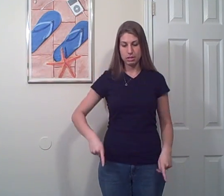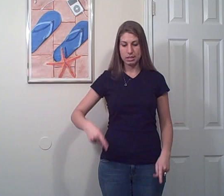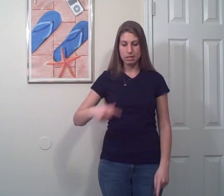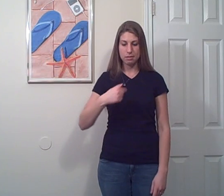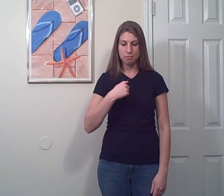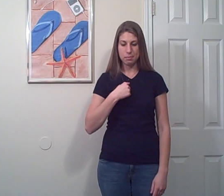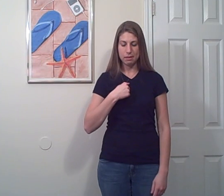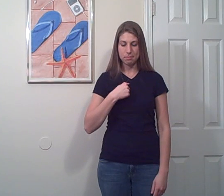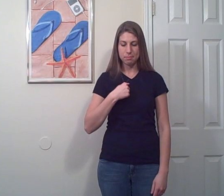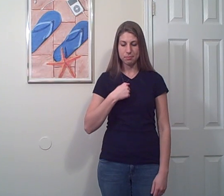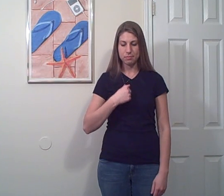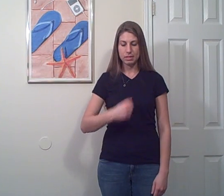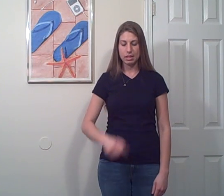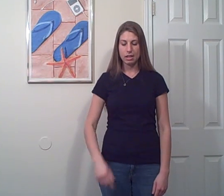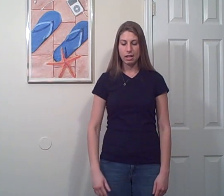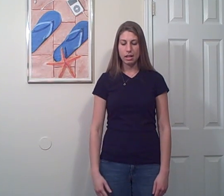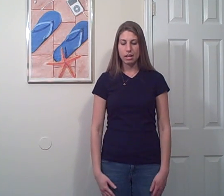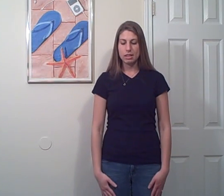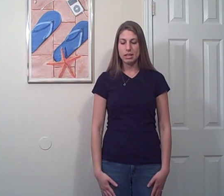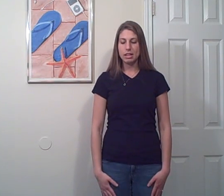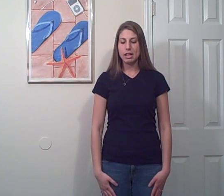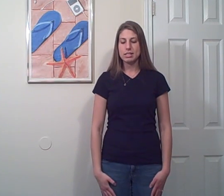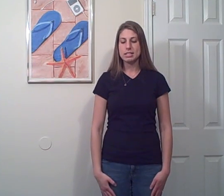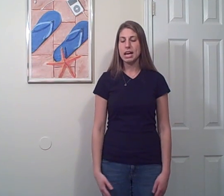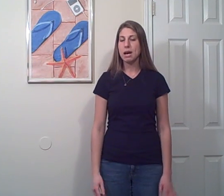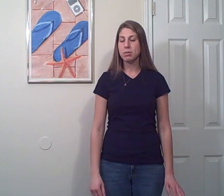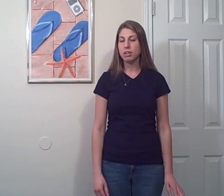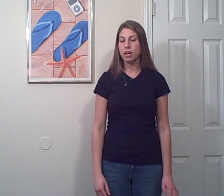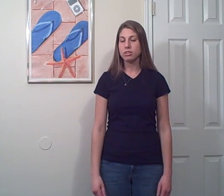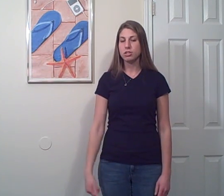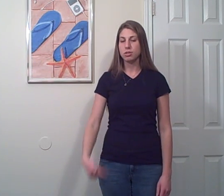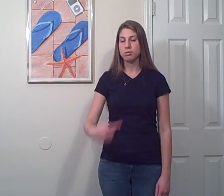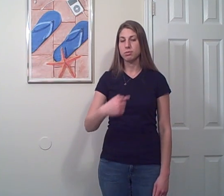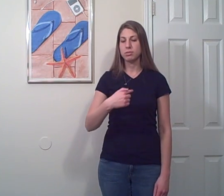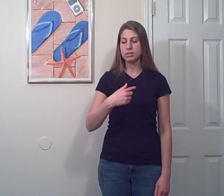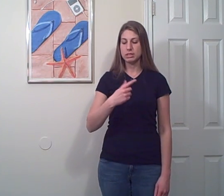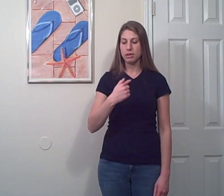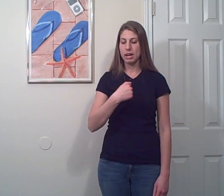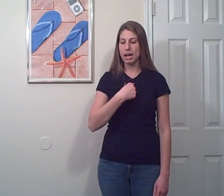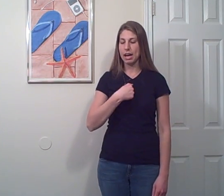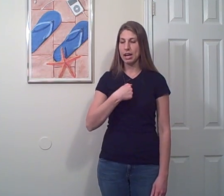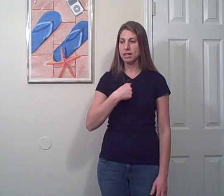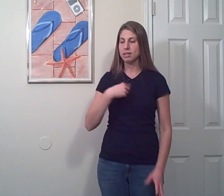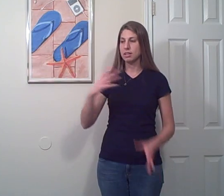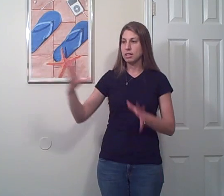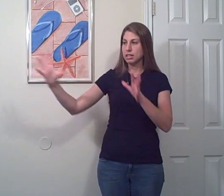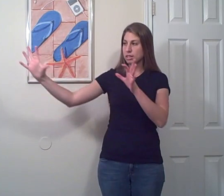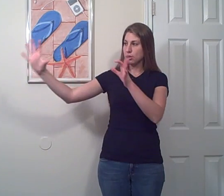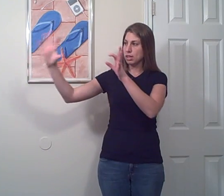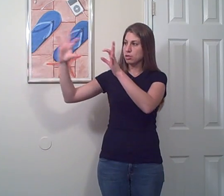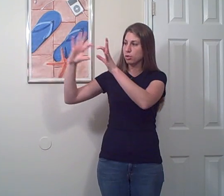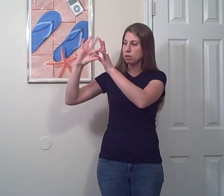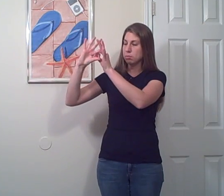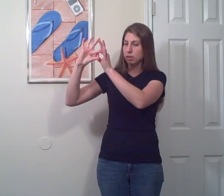person, me. Then it says, I belong to you. So I, then you kind of join